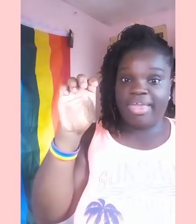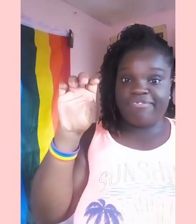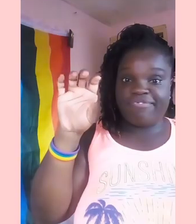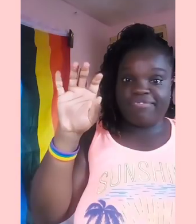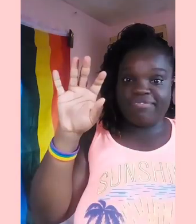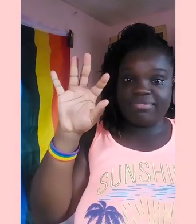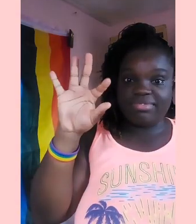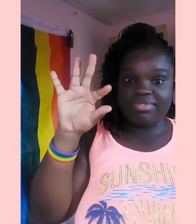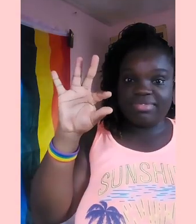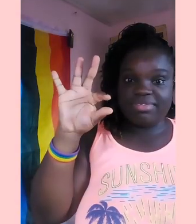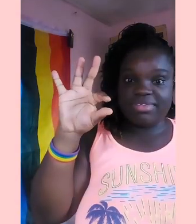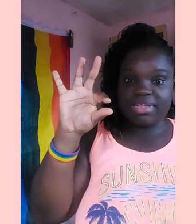F.